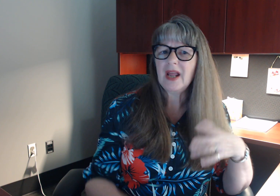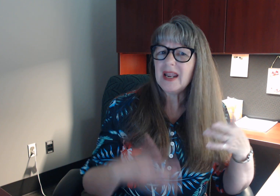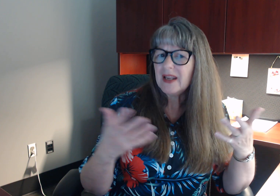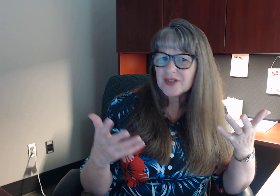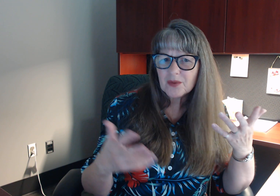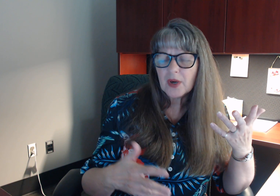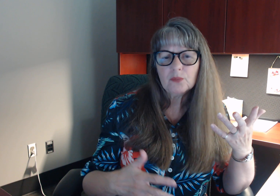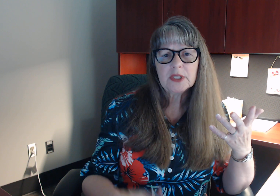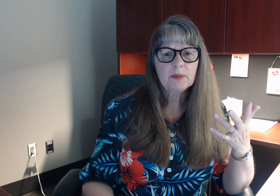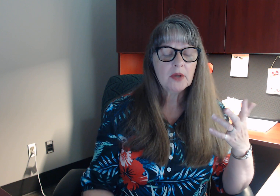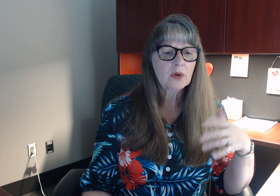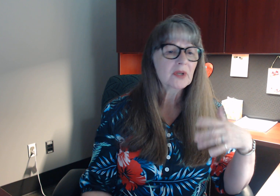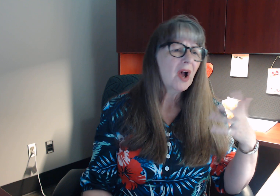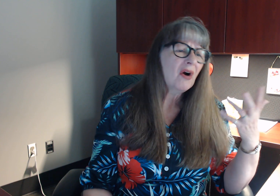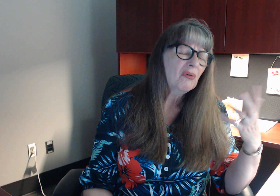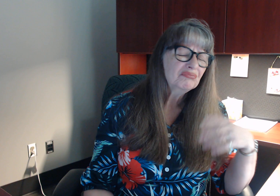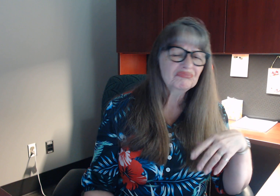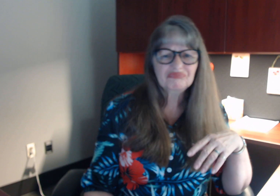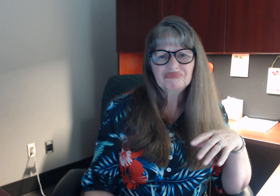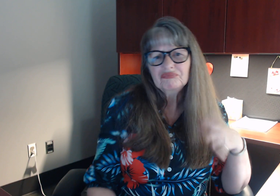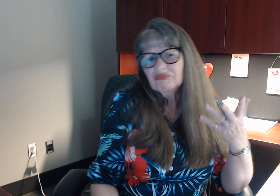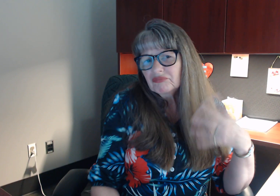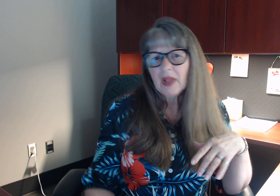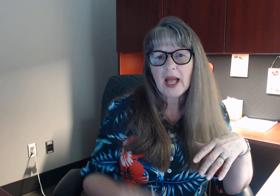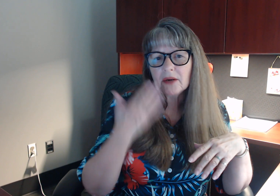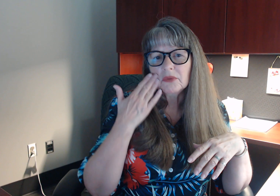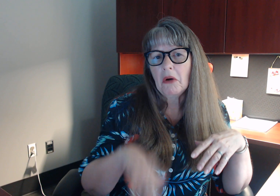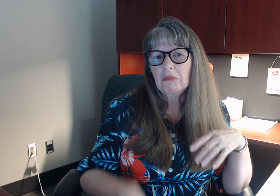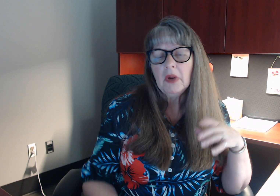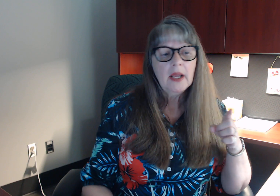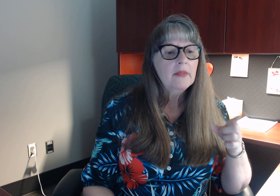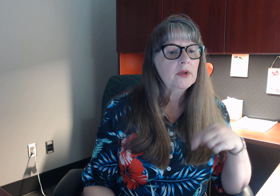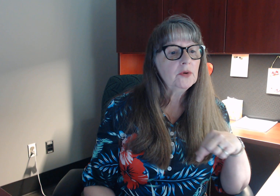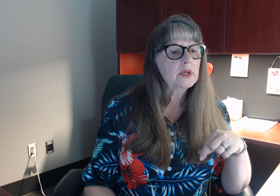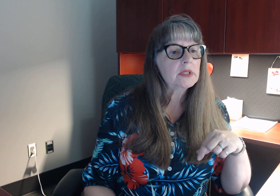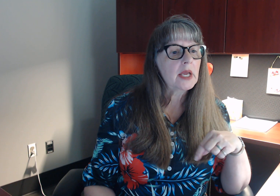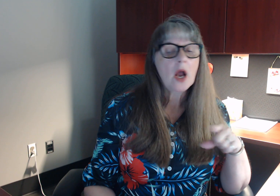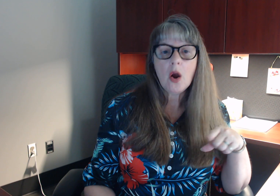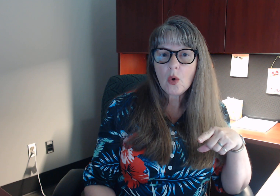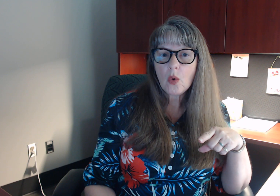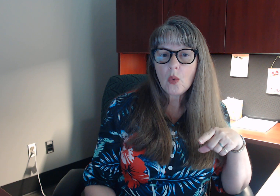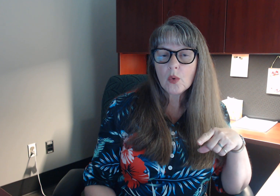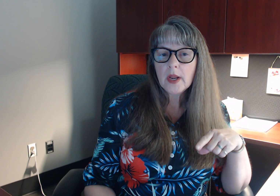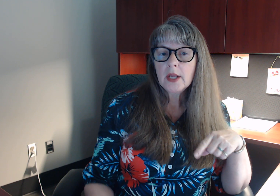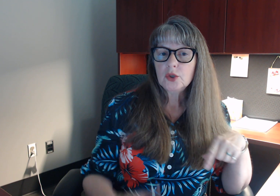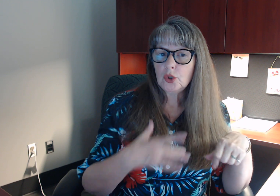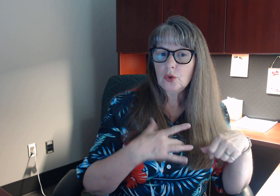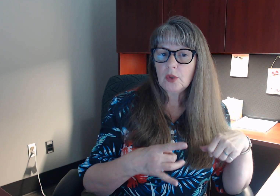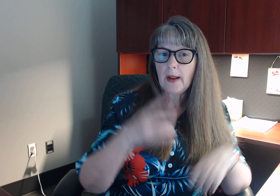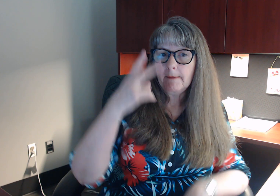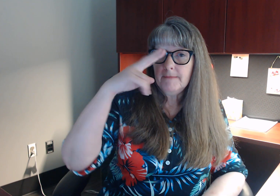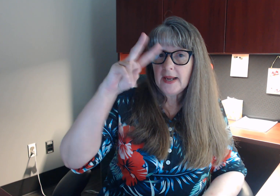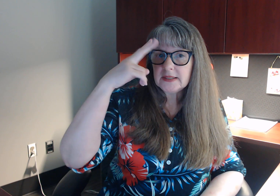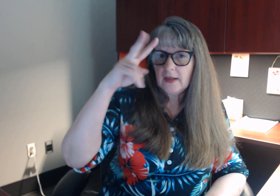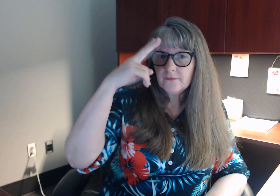if someone responds and goes, oh, I don't know, then you could say, oh, do you like Mexican